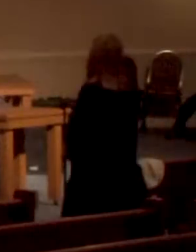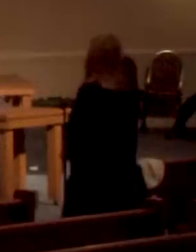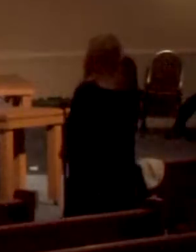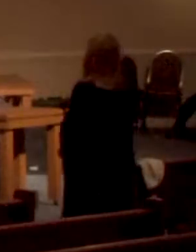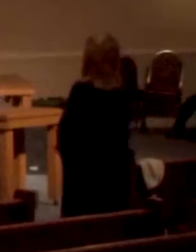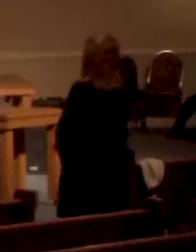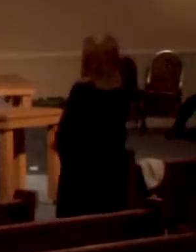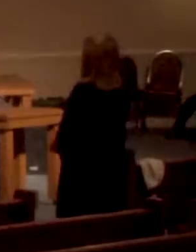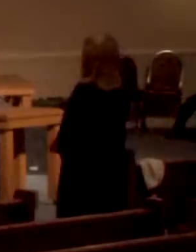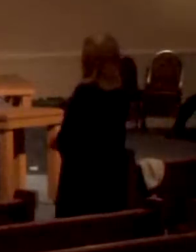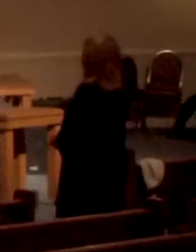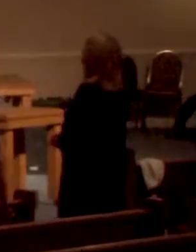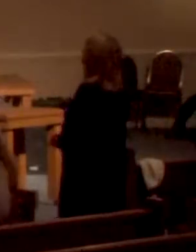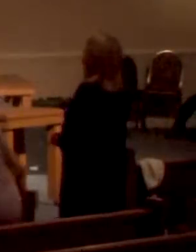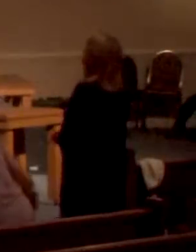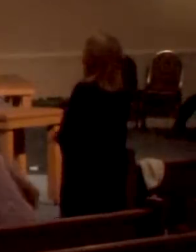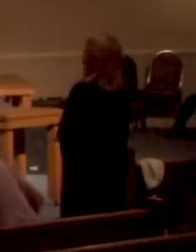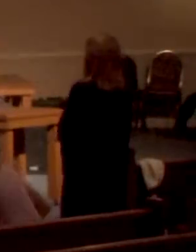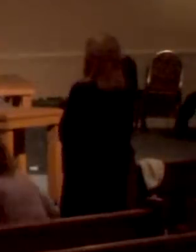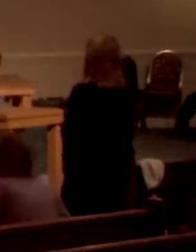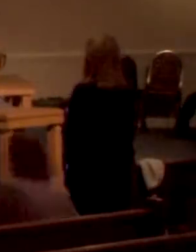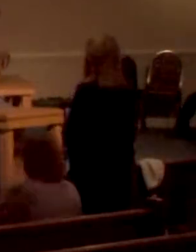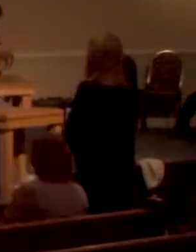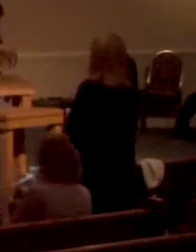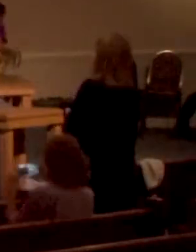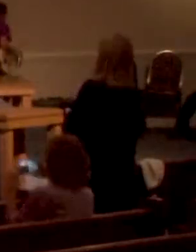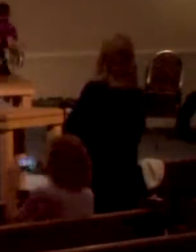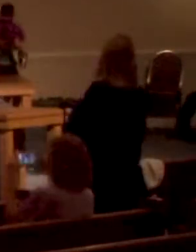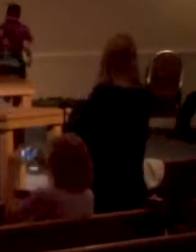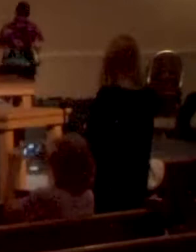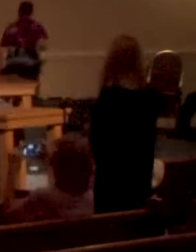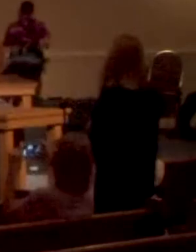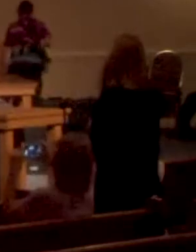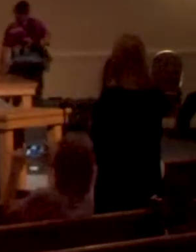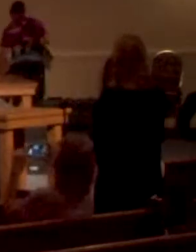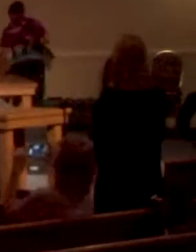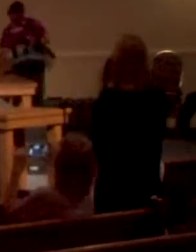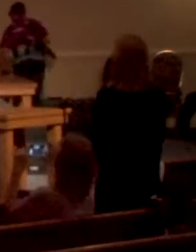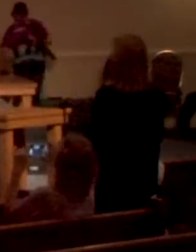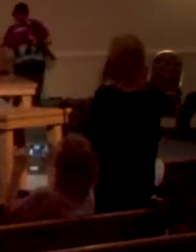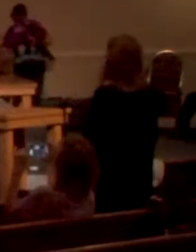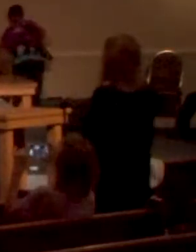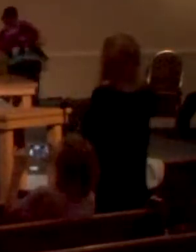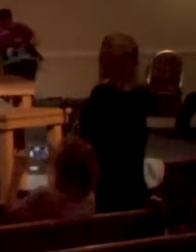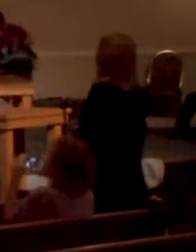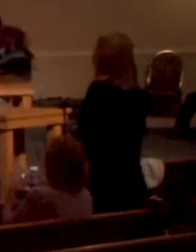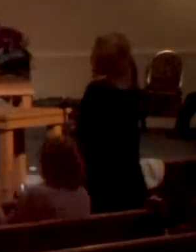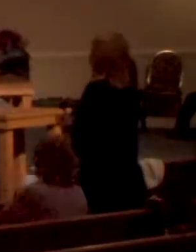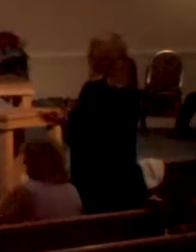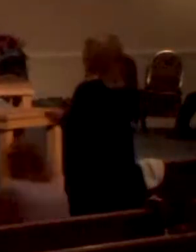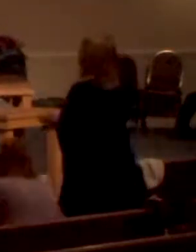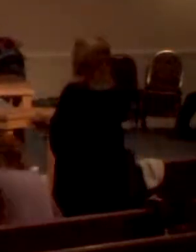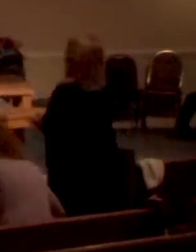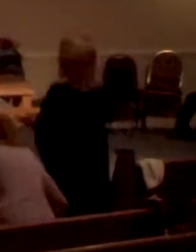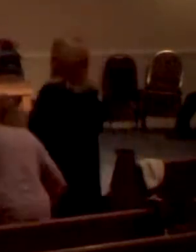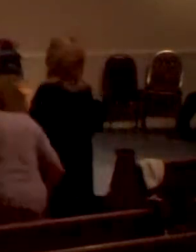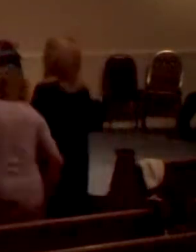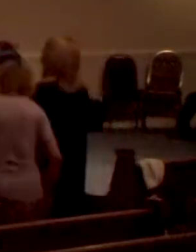us, a new group. Got a whole new band here working with us this morning here for the Hands of